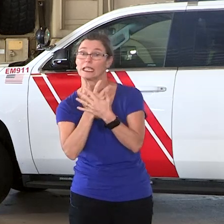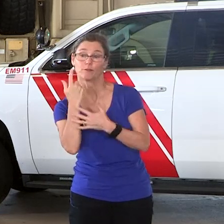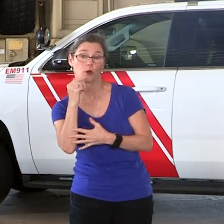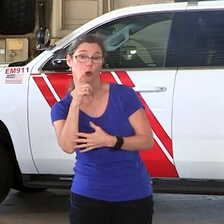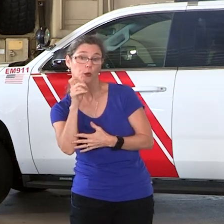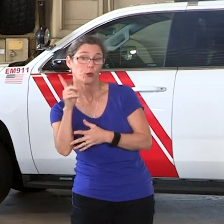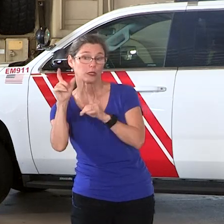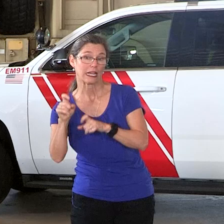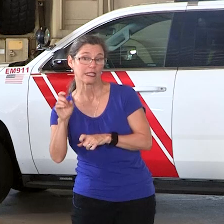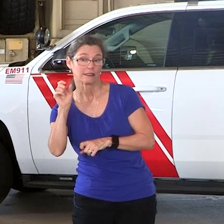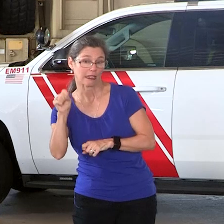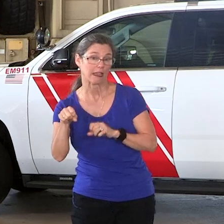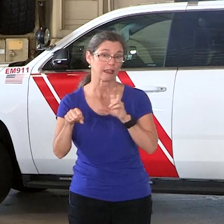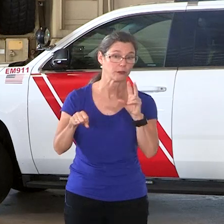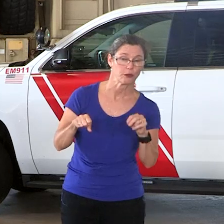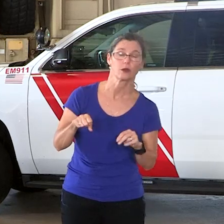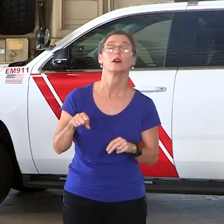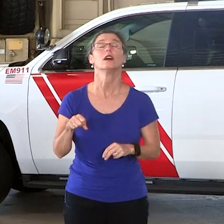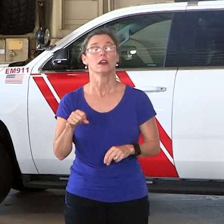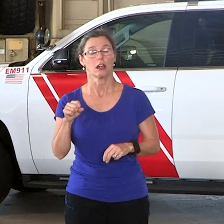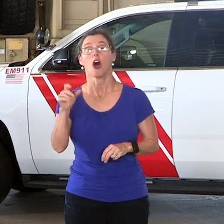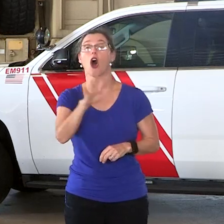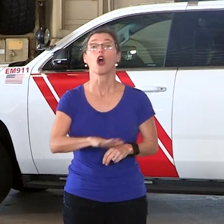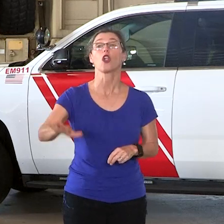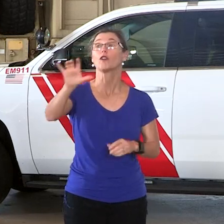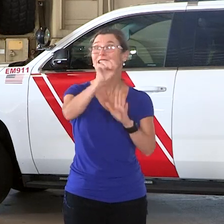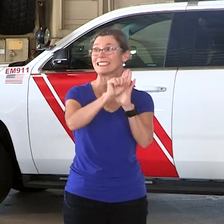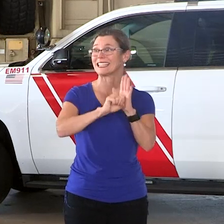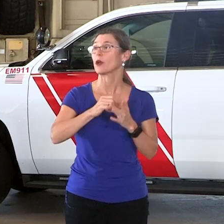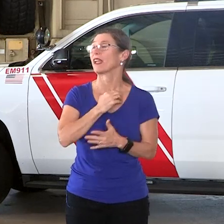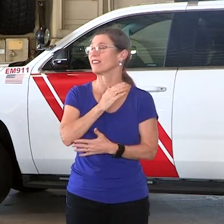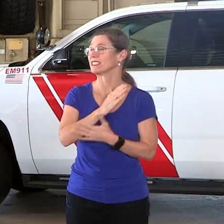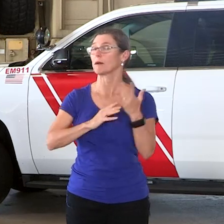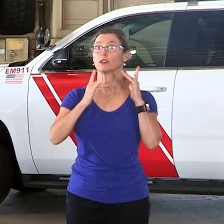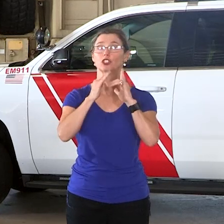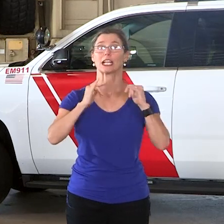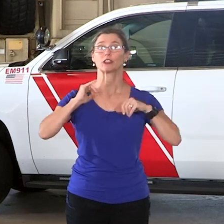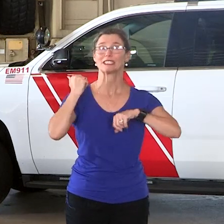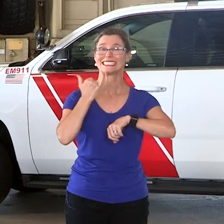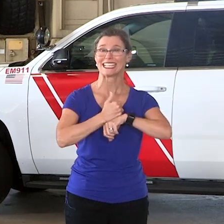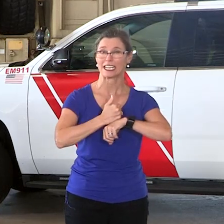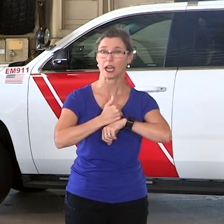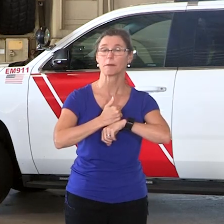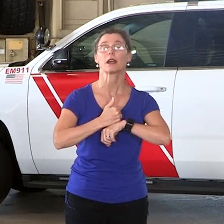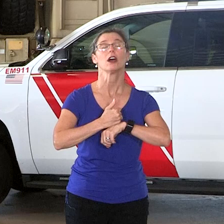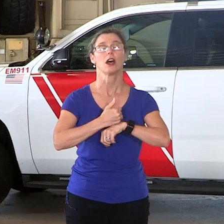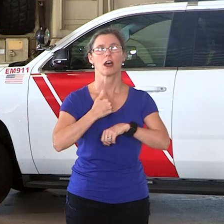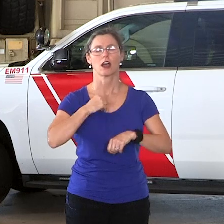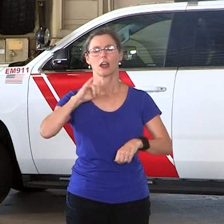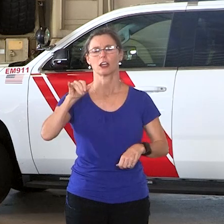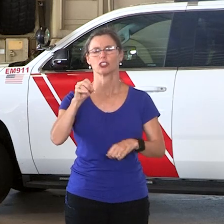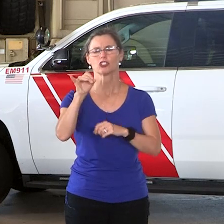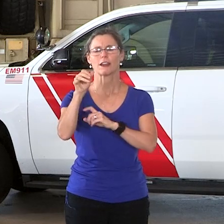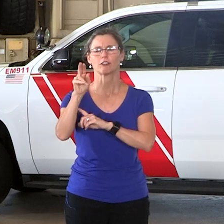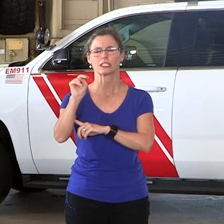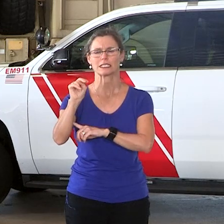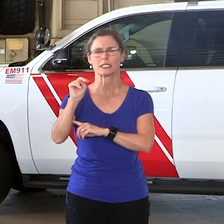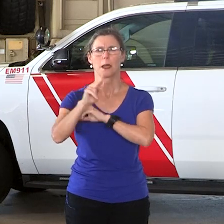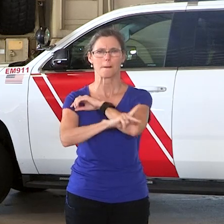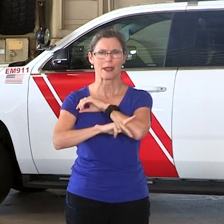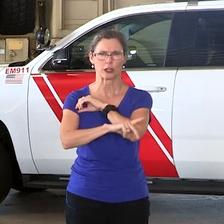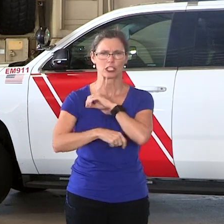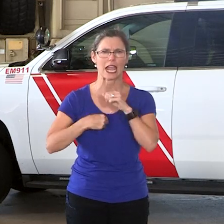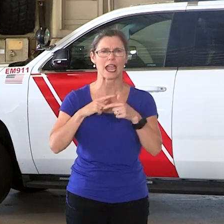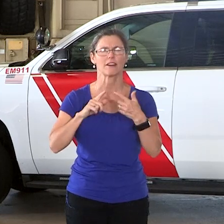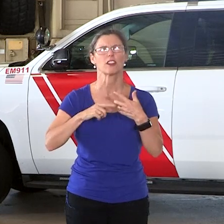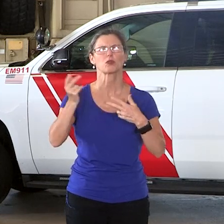that process. Other locations across the state, there are some shelters set up in Jefferson Parish. There's one set up in